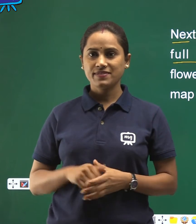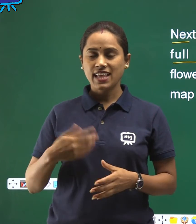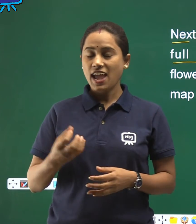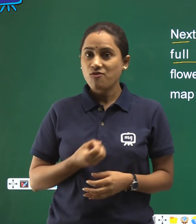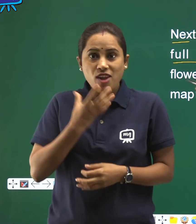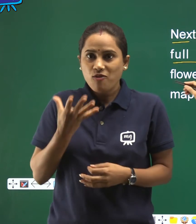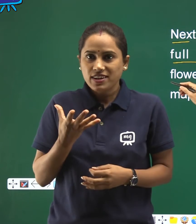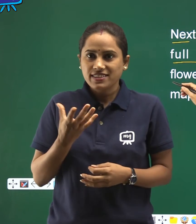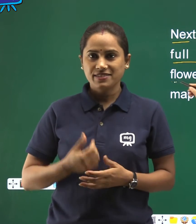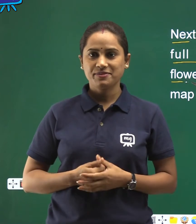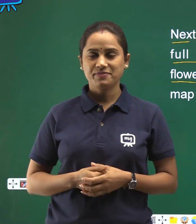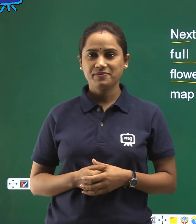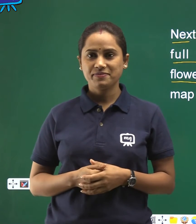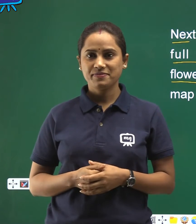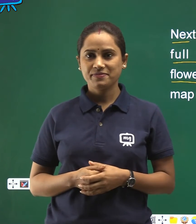and flowers.